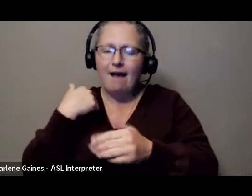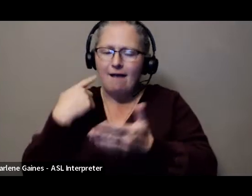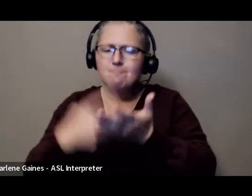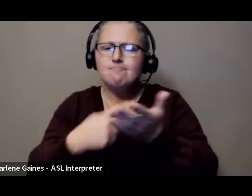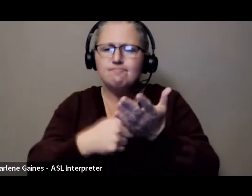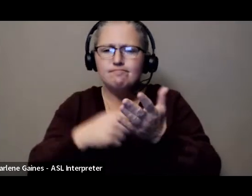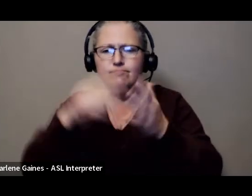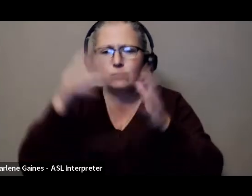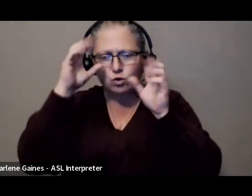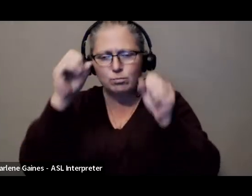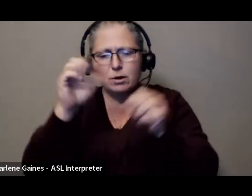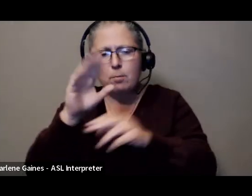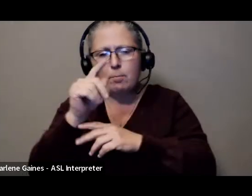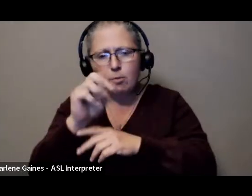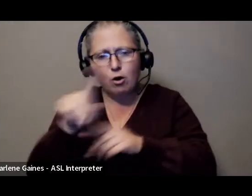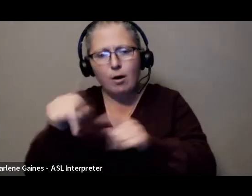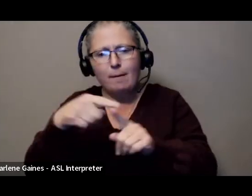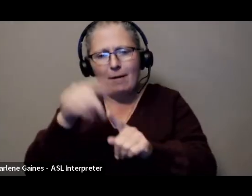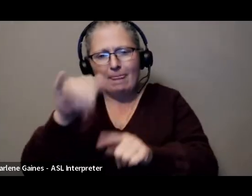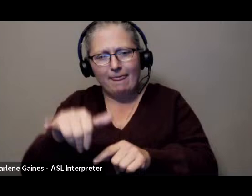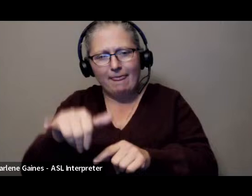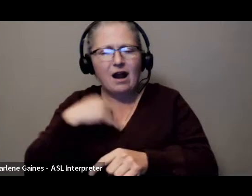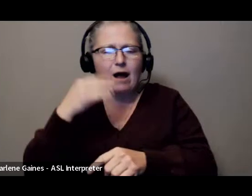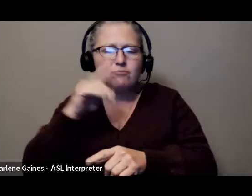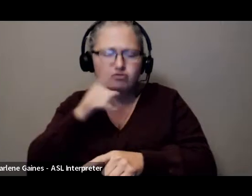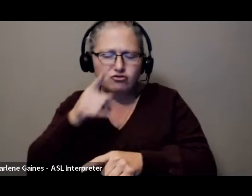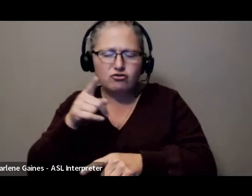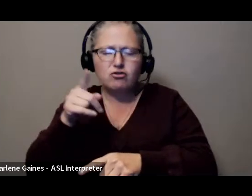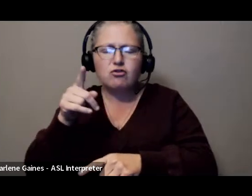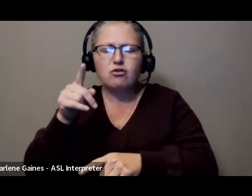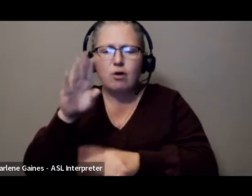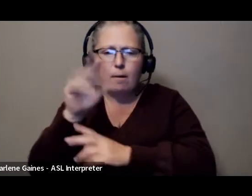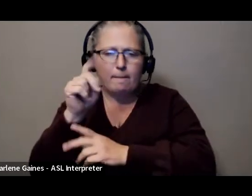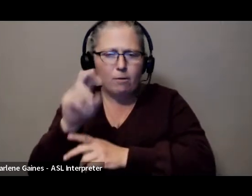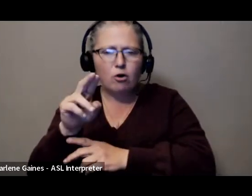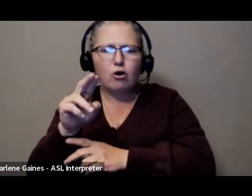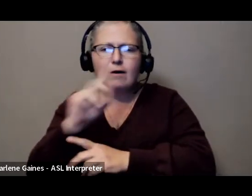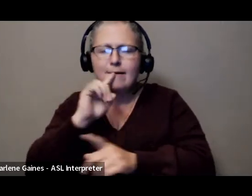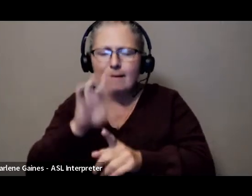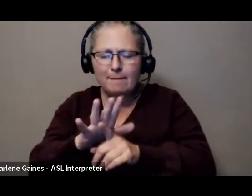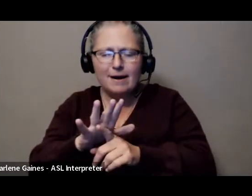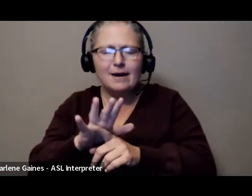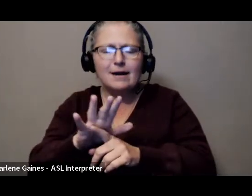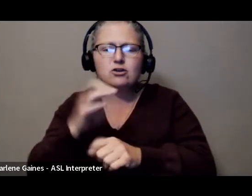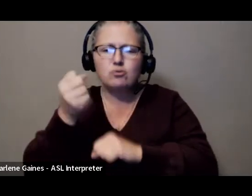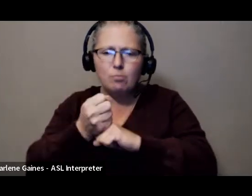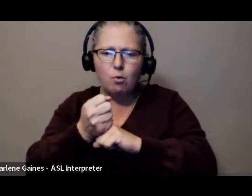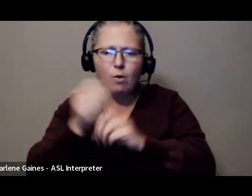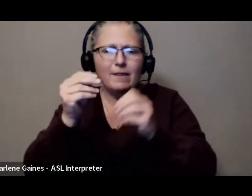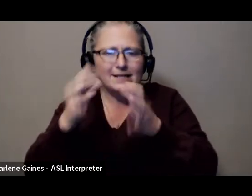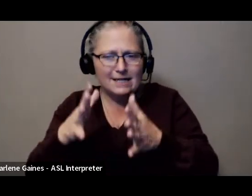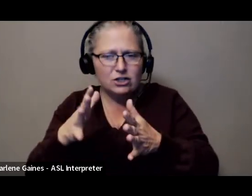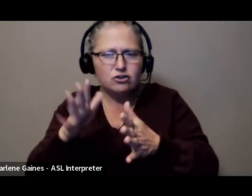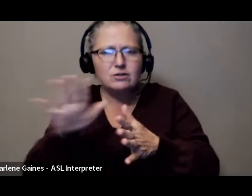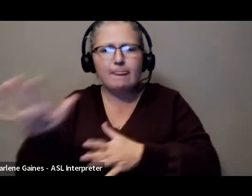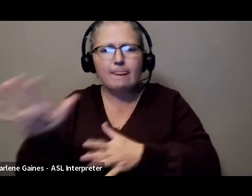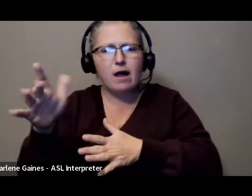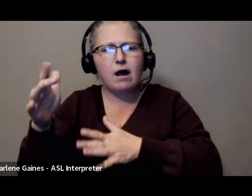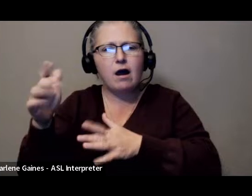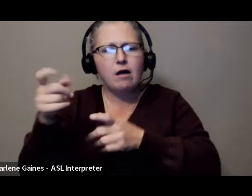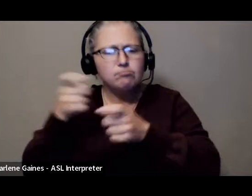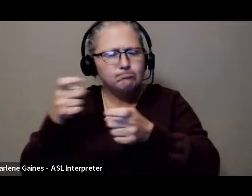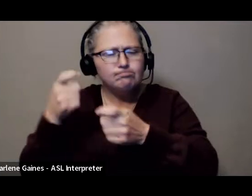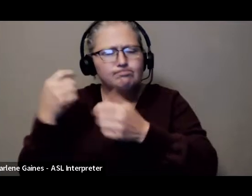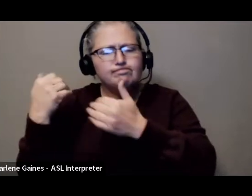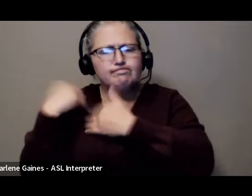with Superintendent Booker about this, and am assured he is committed to supporting our teachers in their charge and providing additional guidance